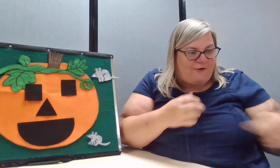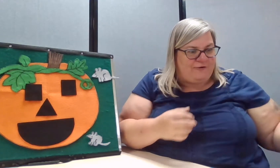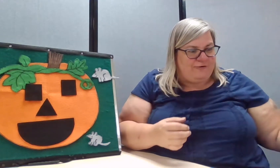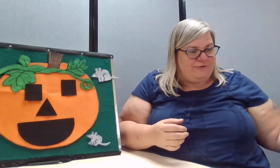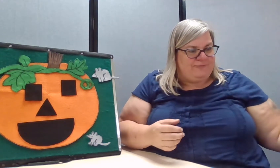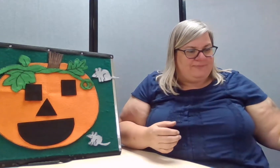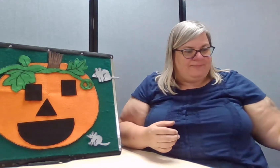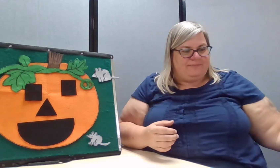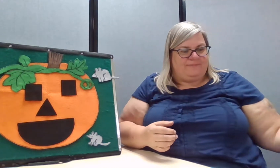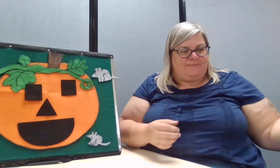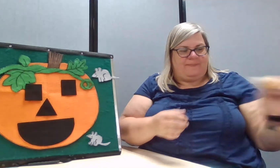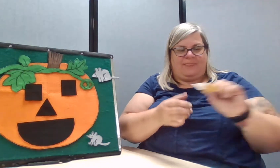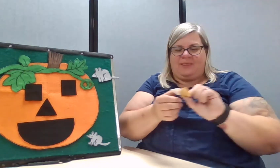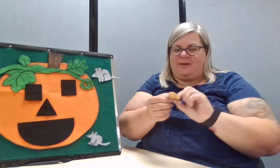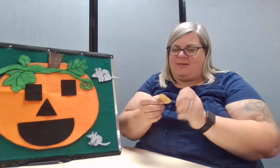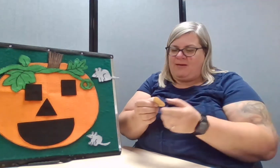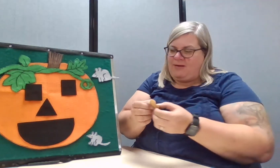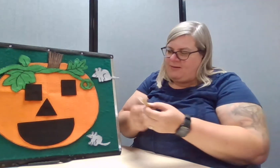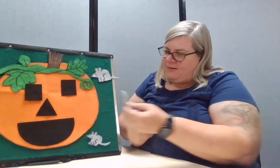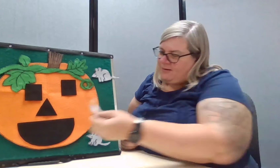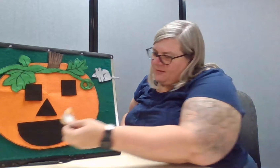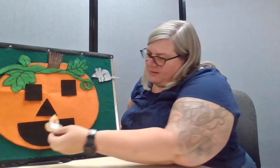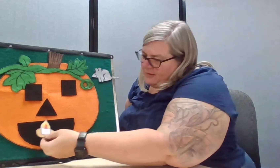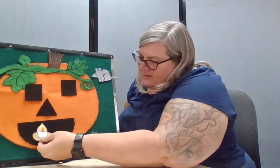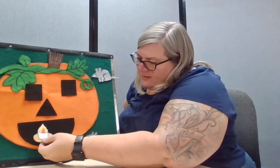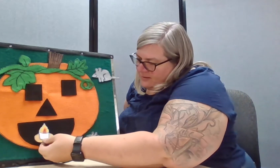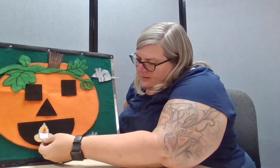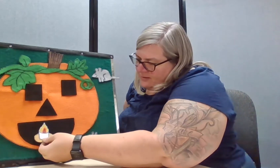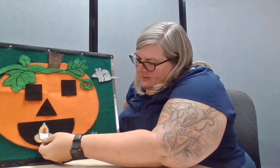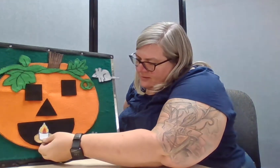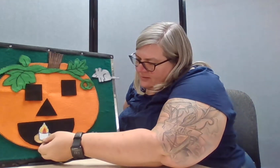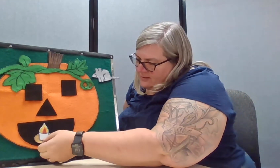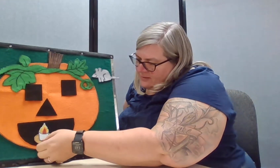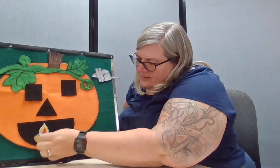the house would never be dark again.